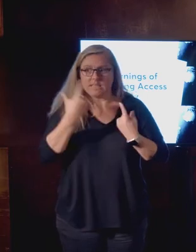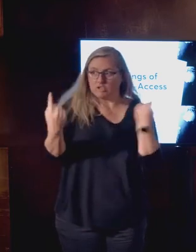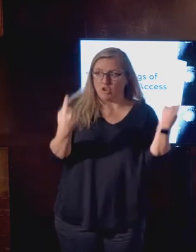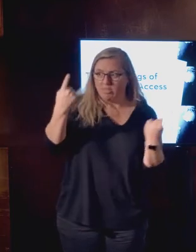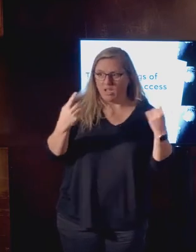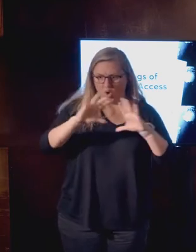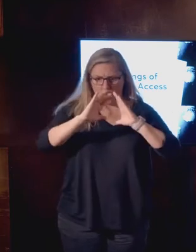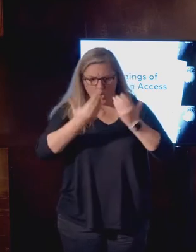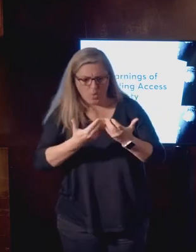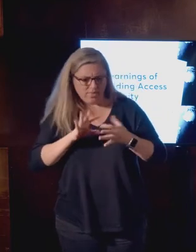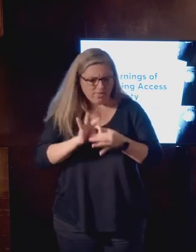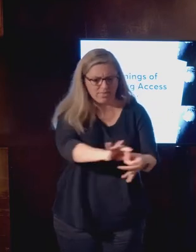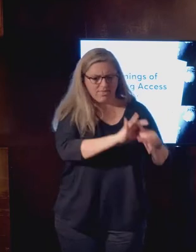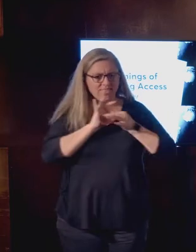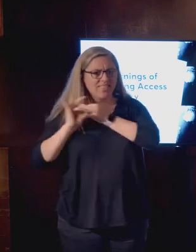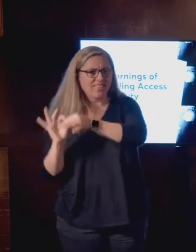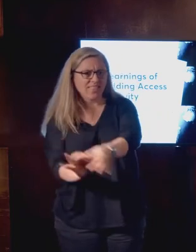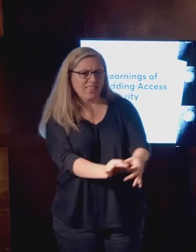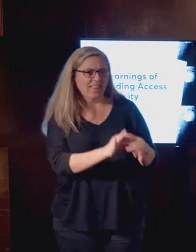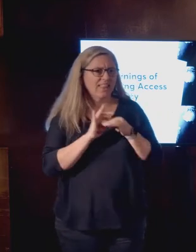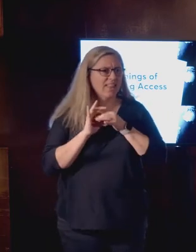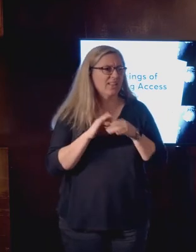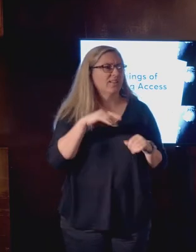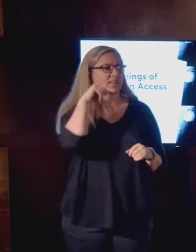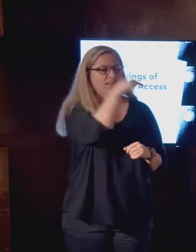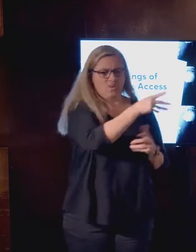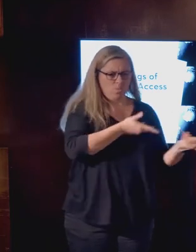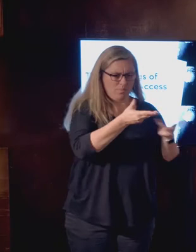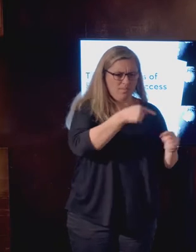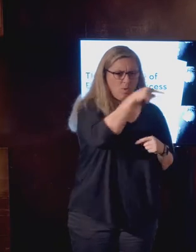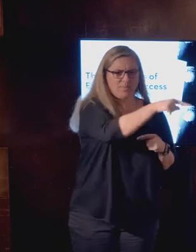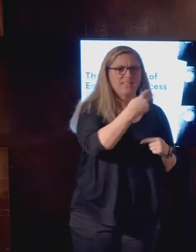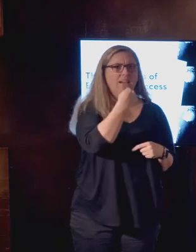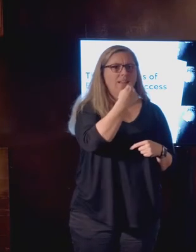we were thinking, oh gosh, you know, like, we just performed this at the Adelaide Cabaret Festival, and it's